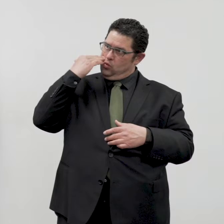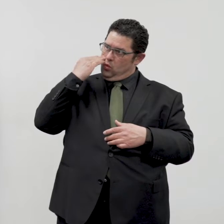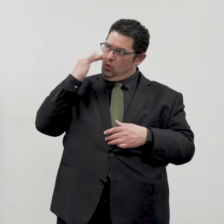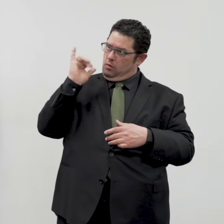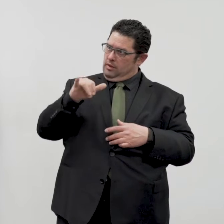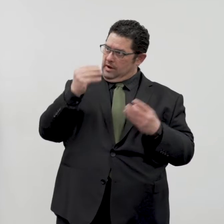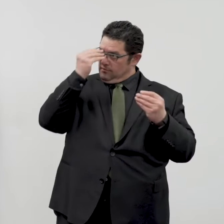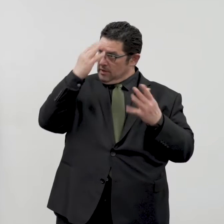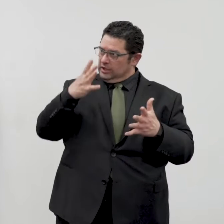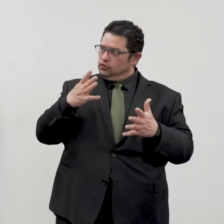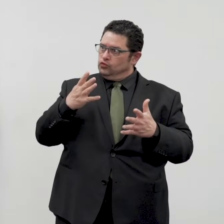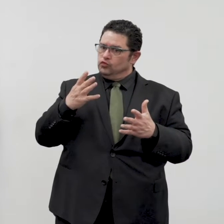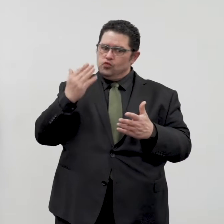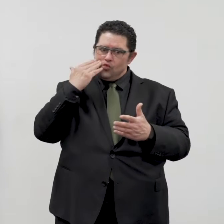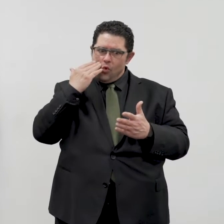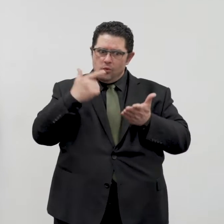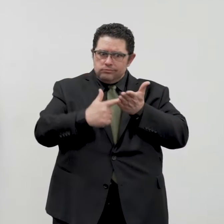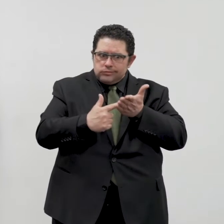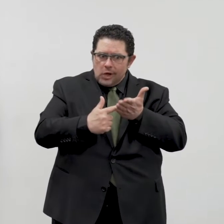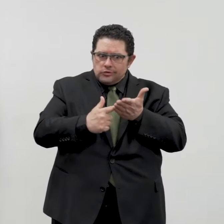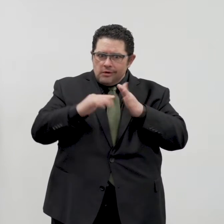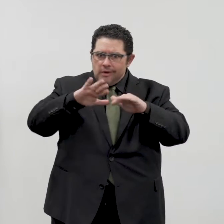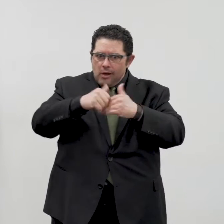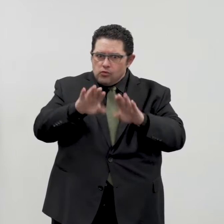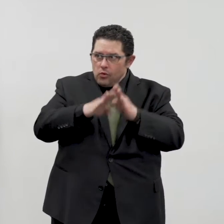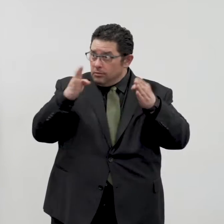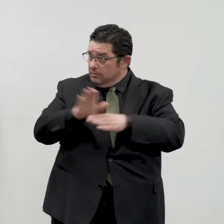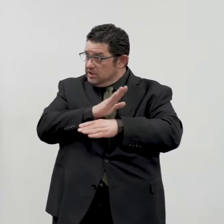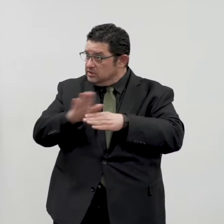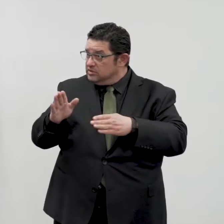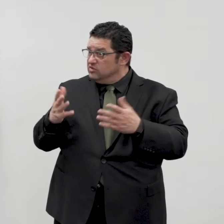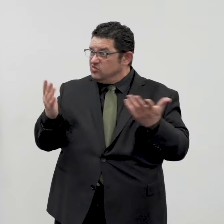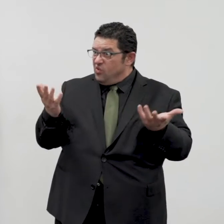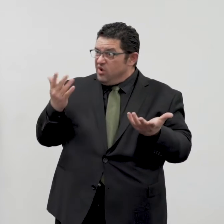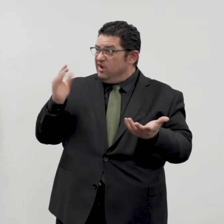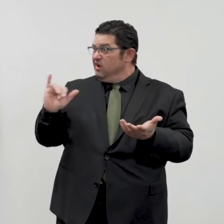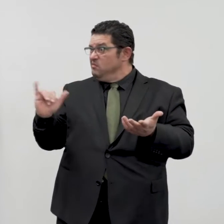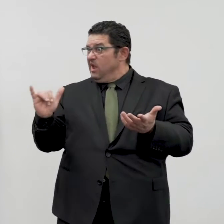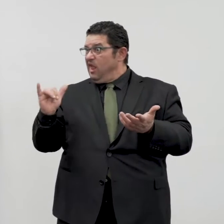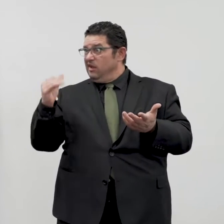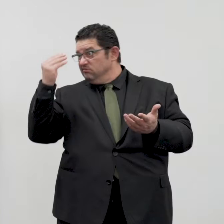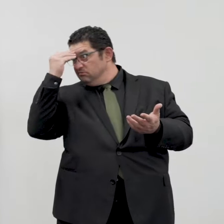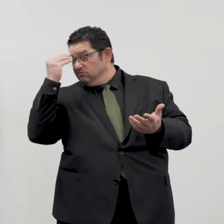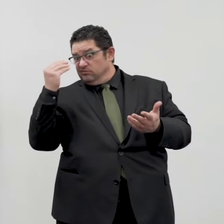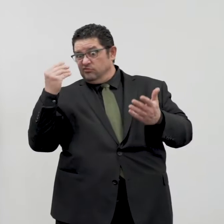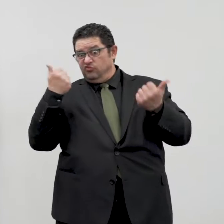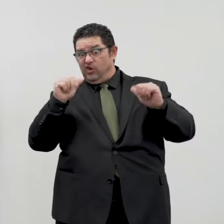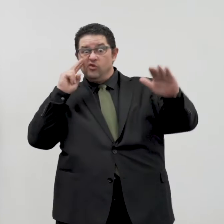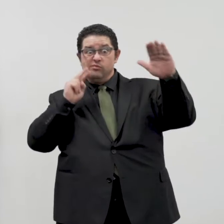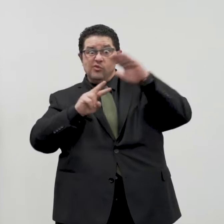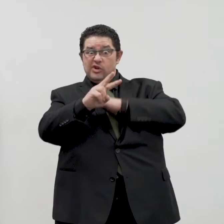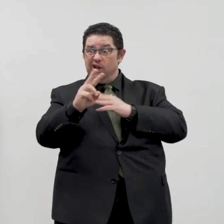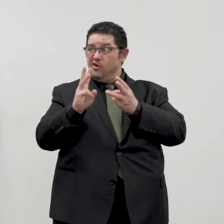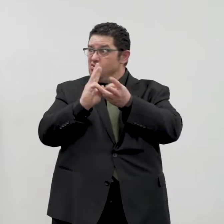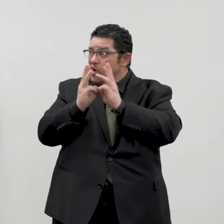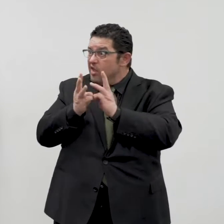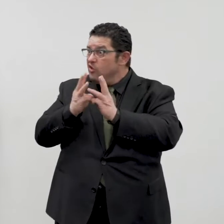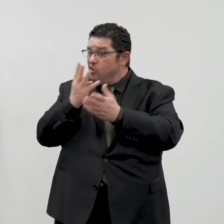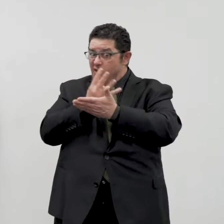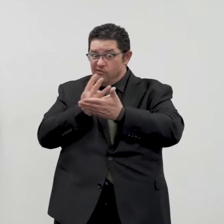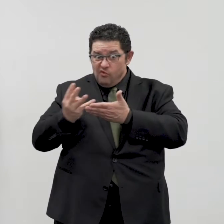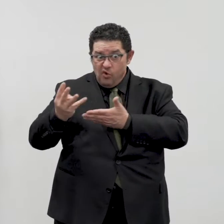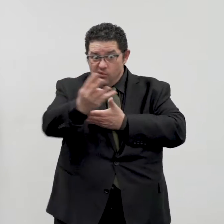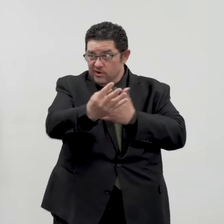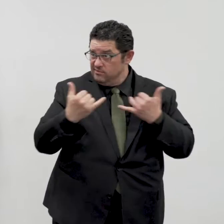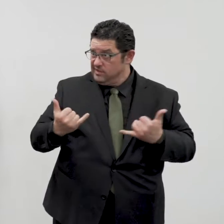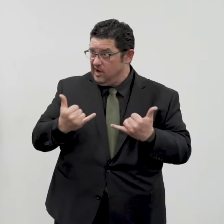loosening restrictions. So for me to give you a date would be a little bit like predicting the weather 4 weeks from now. We need more information, we need more data points.